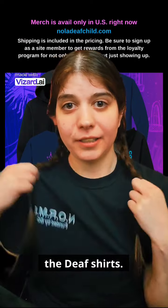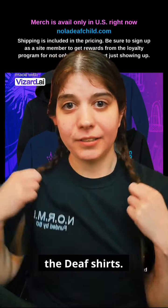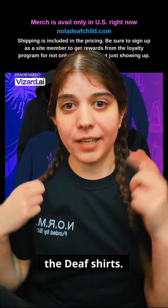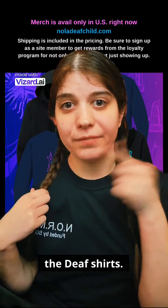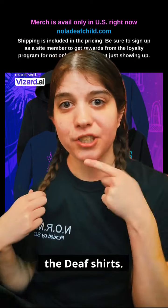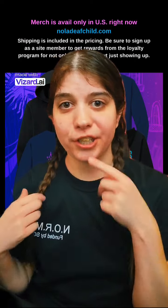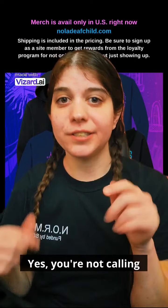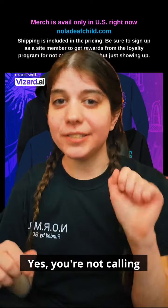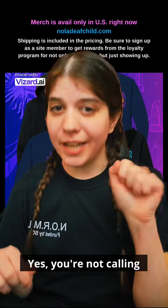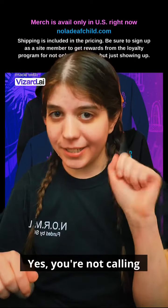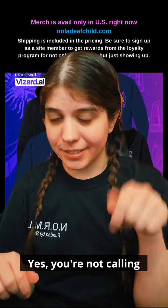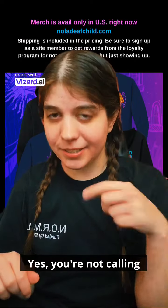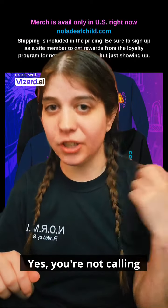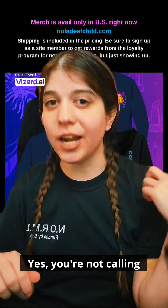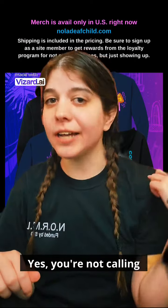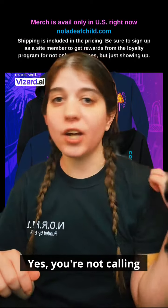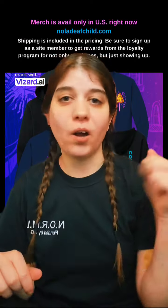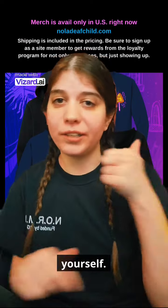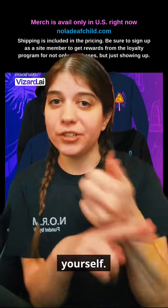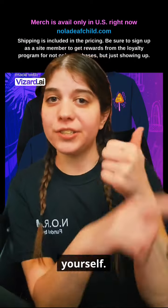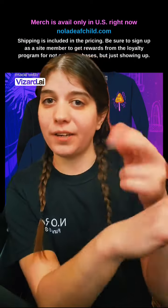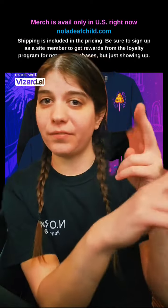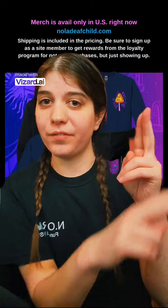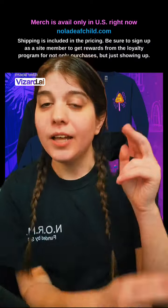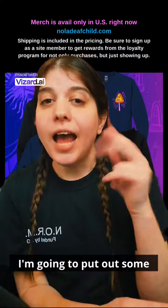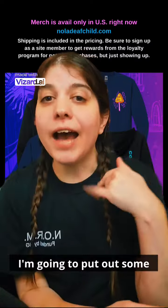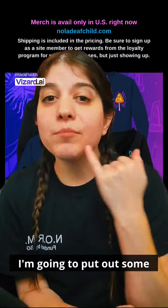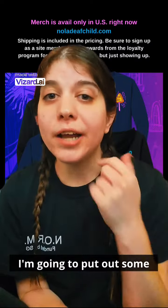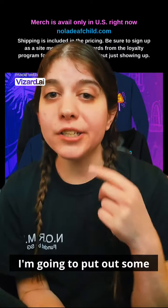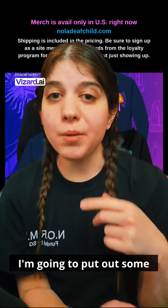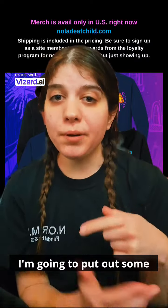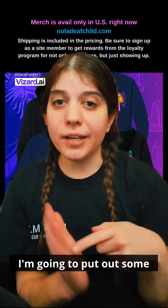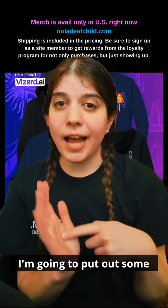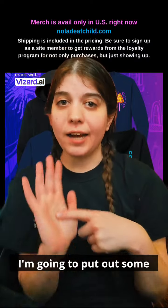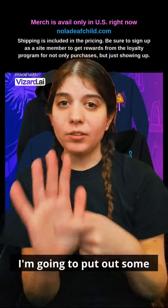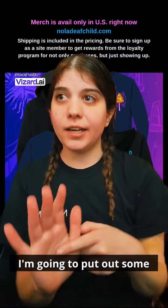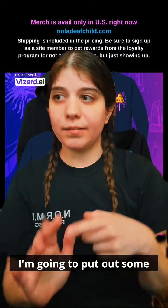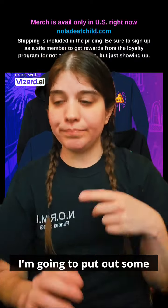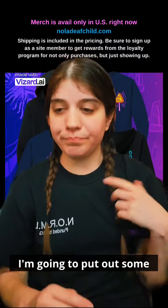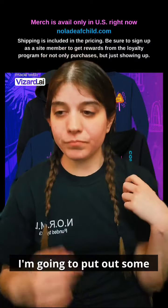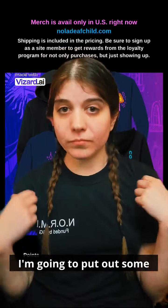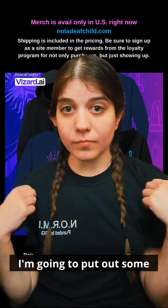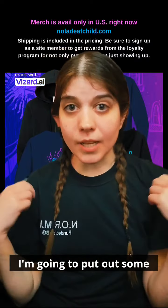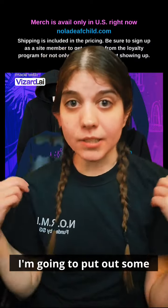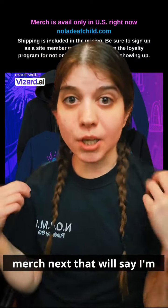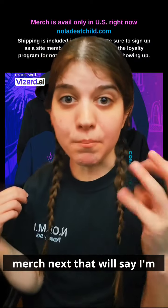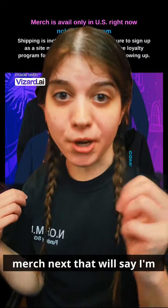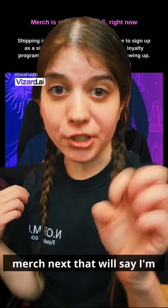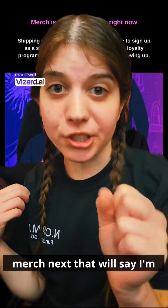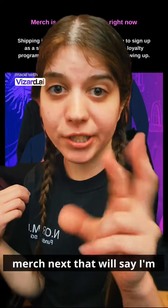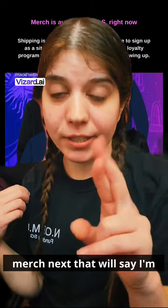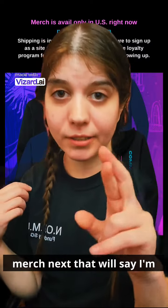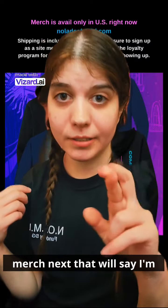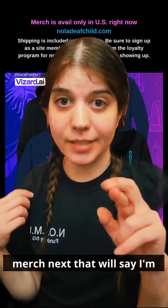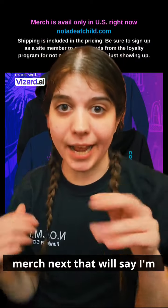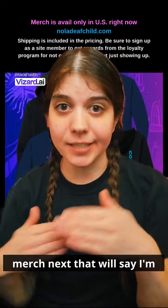deaf shirts. Yes, you're not calling yourself. I'm going to put out some merch next that